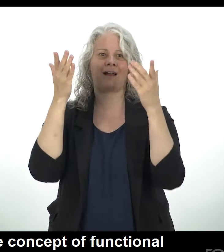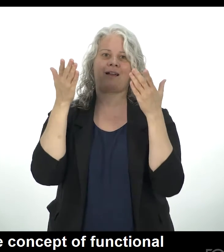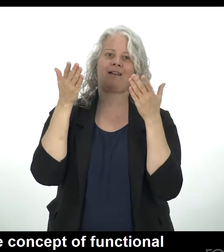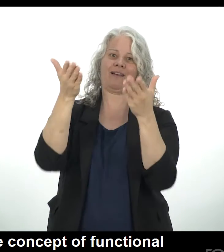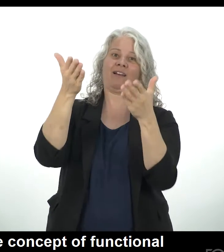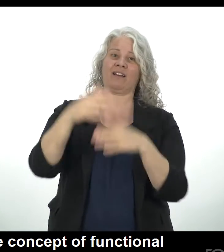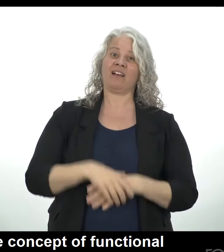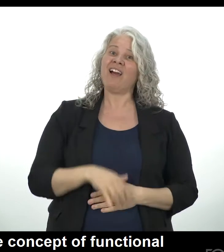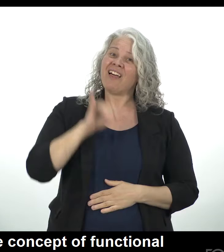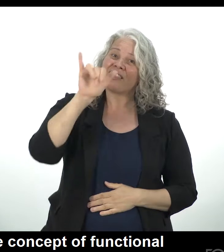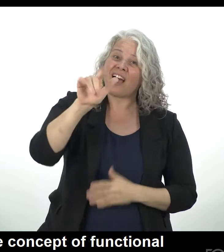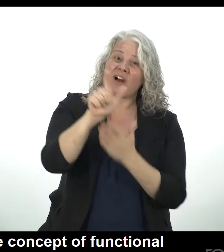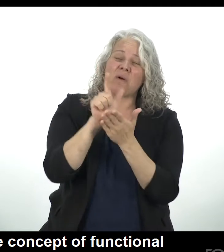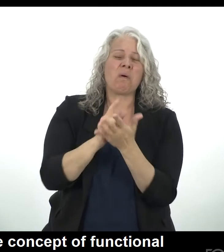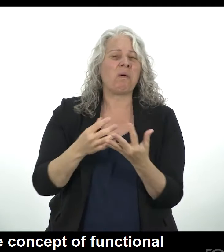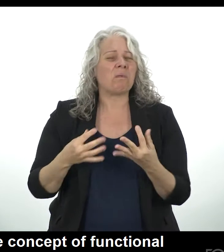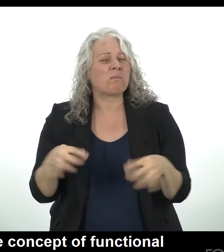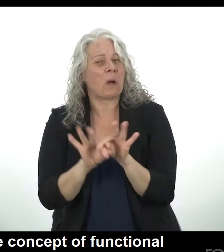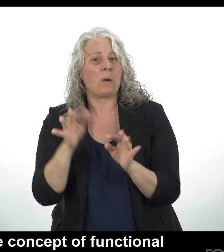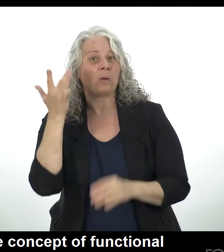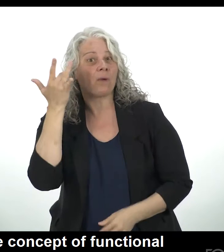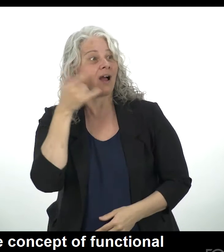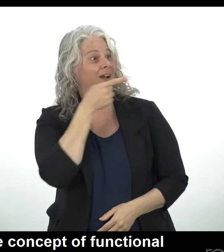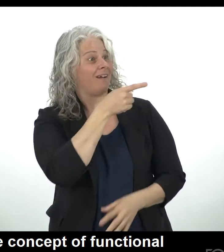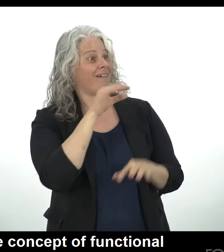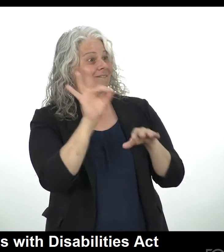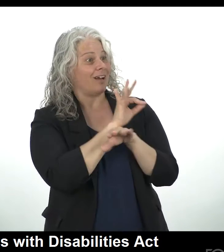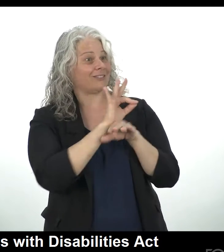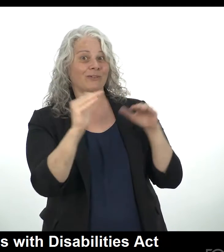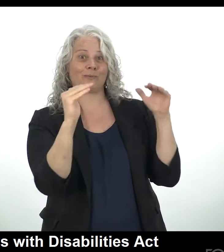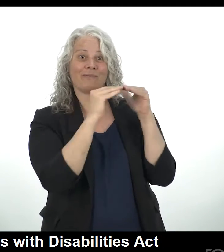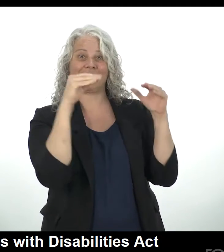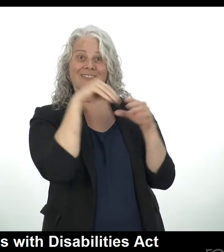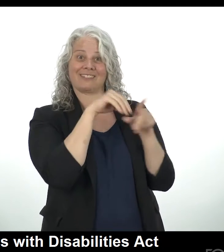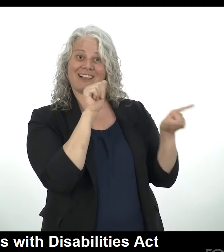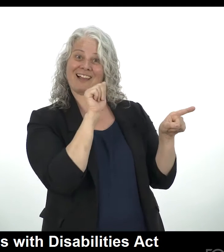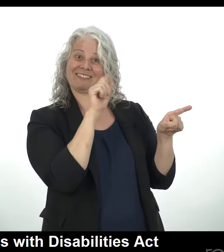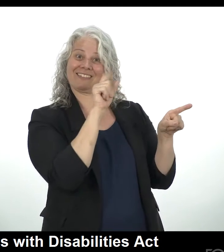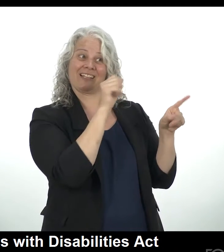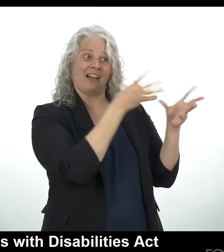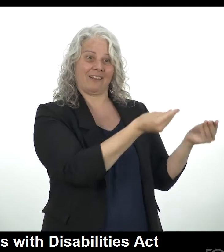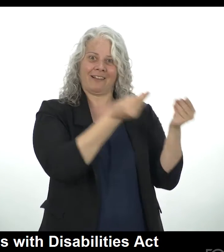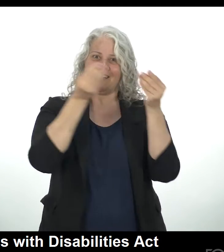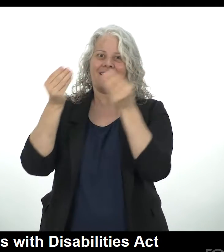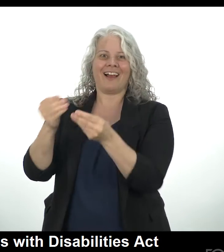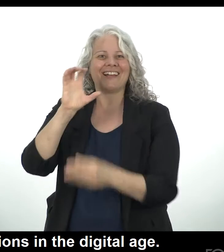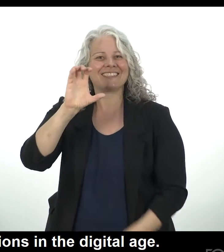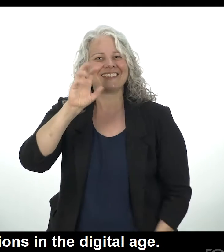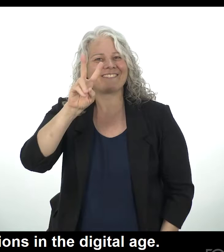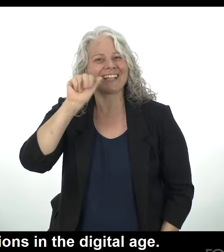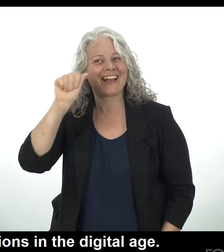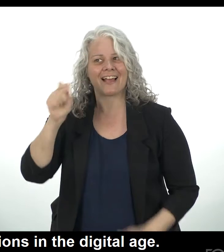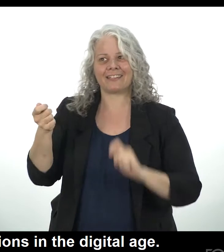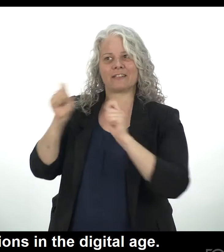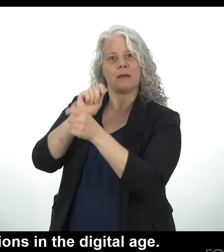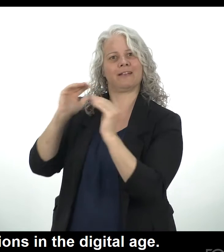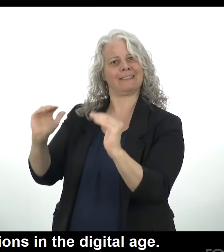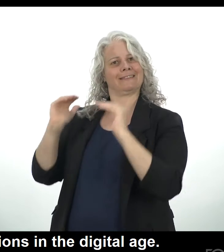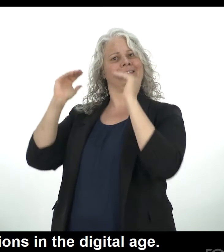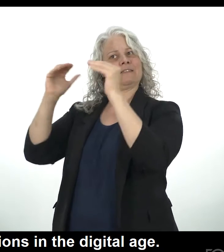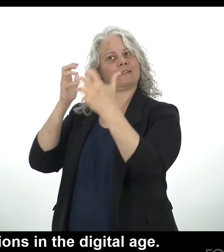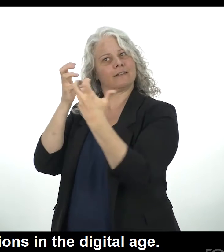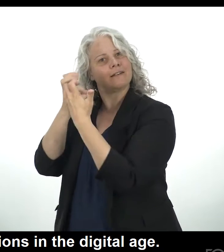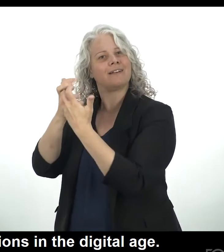law did just that. It took the concept of functional equivalency from the Americans with Disabilities Act and updated it